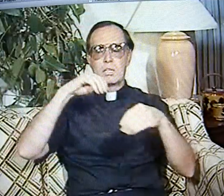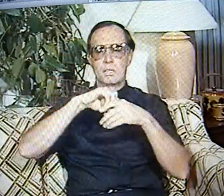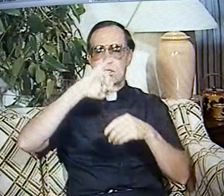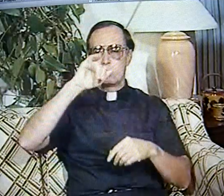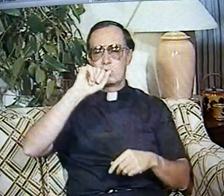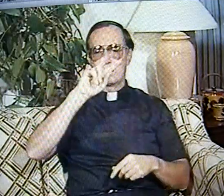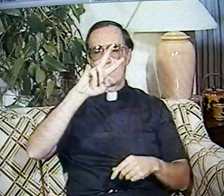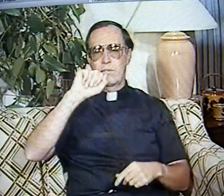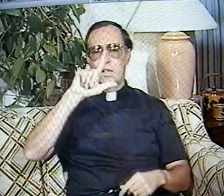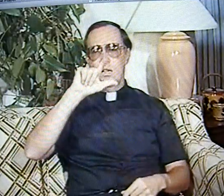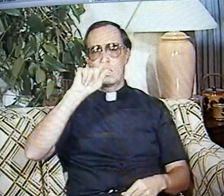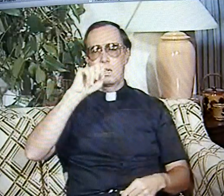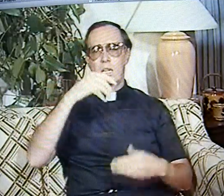I went to a camp,